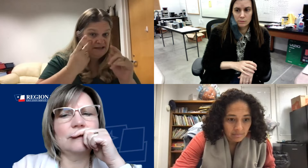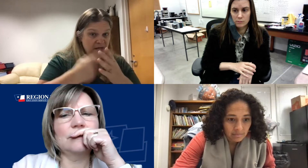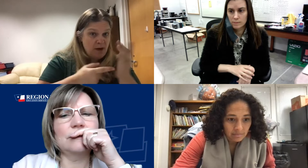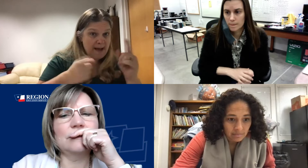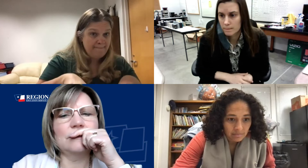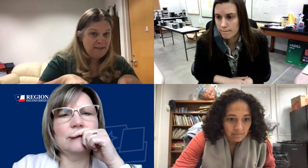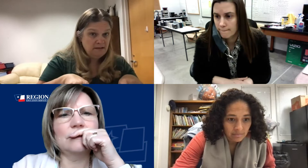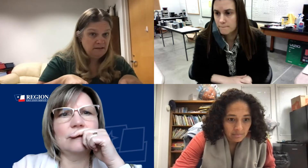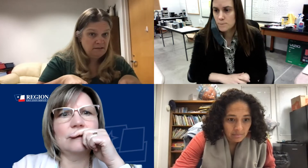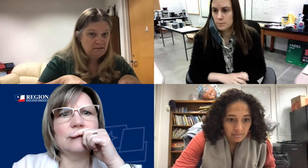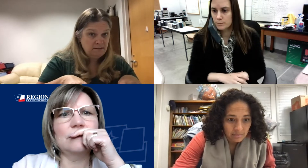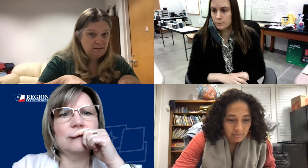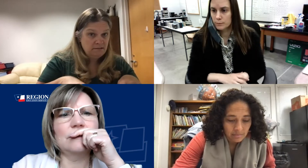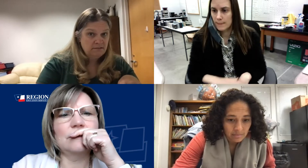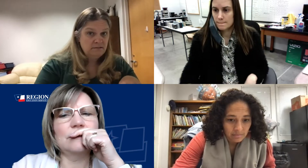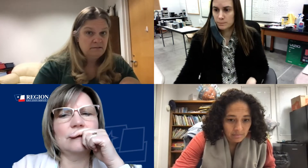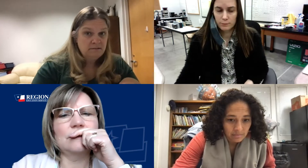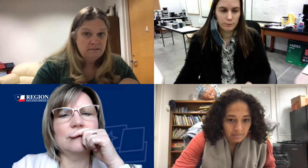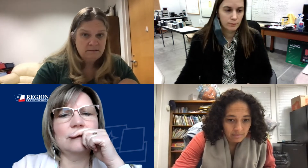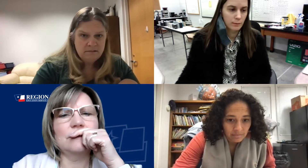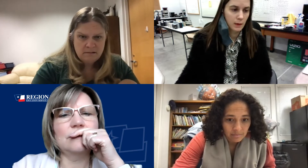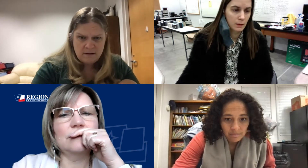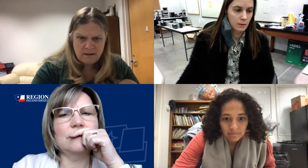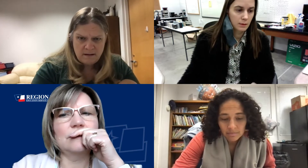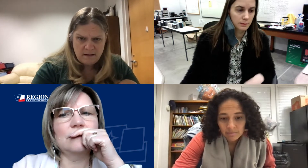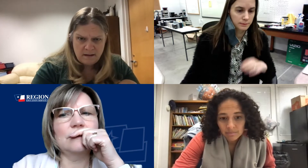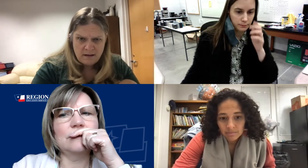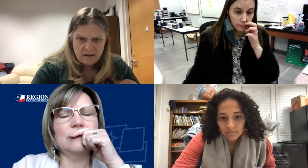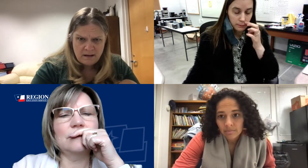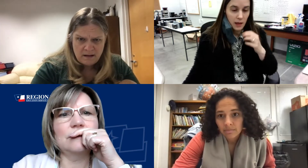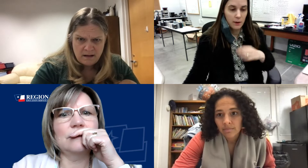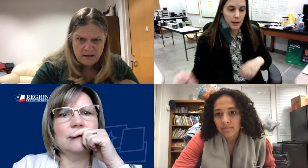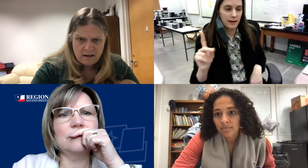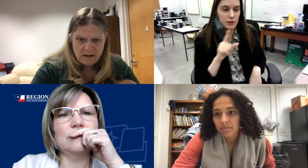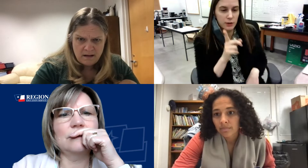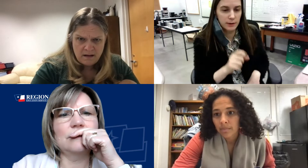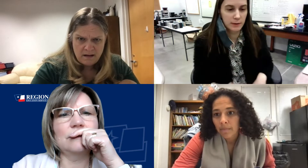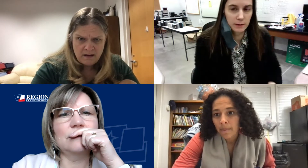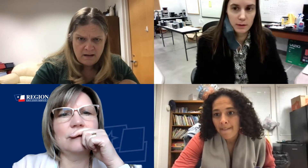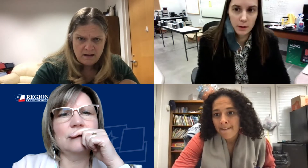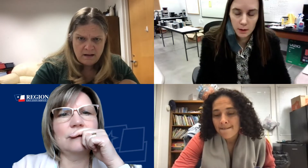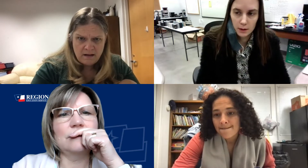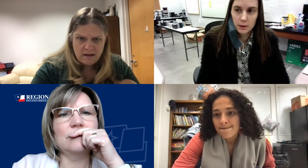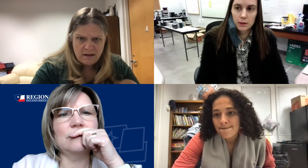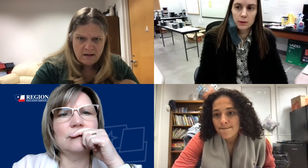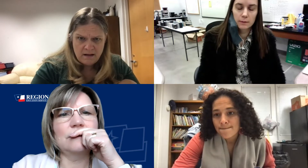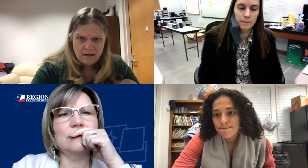well, I have a question for Sonia. Okay, sure.